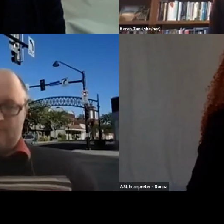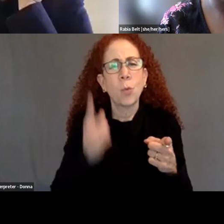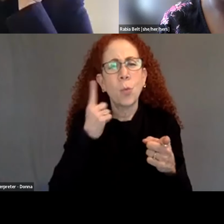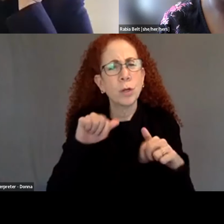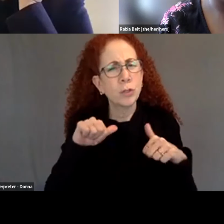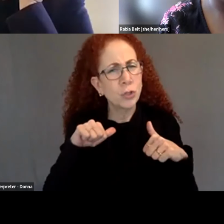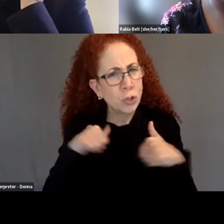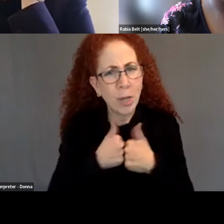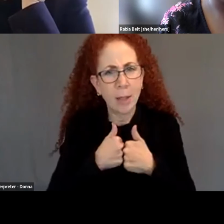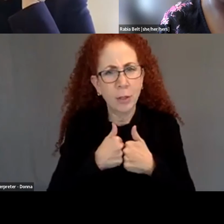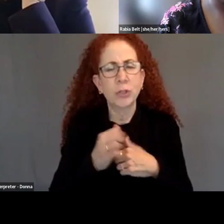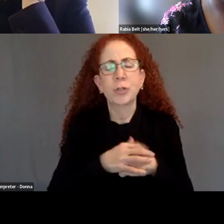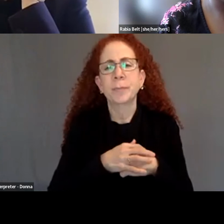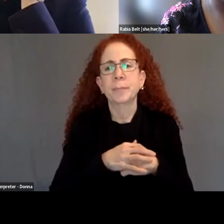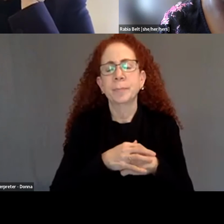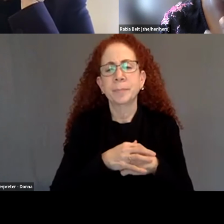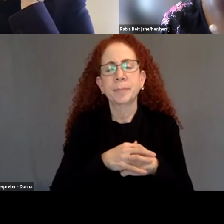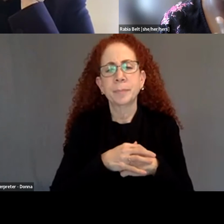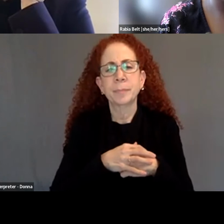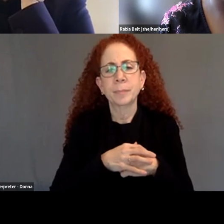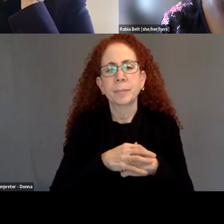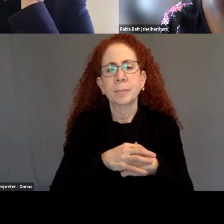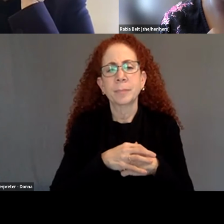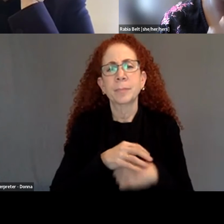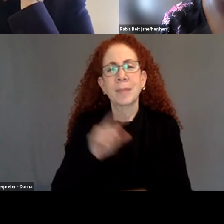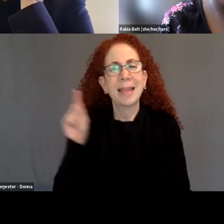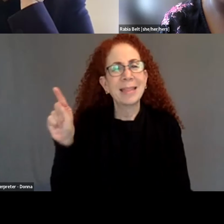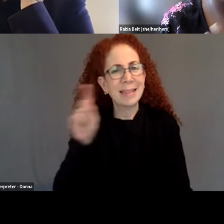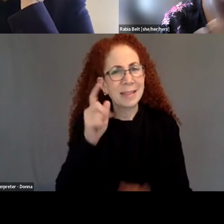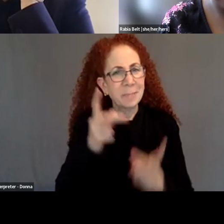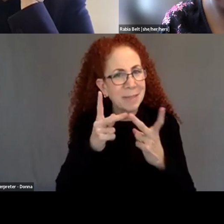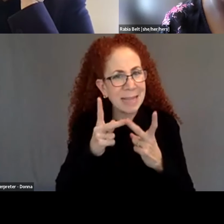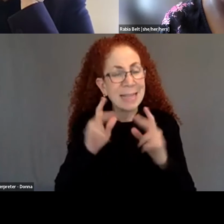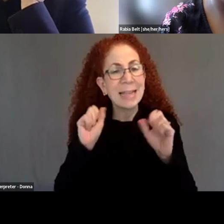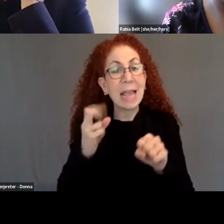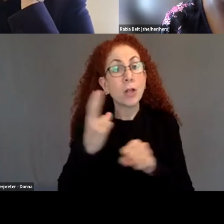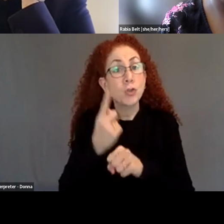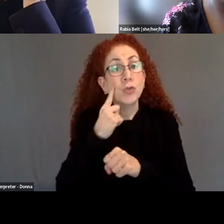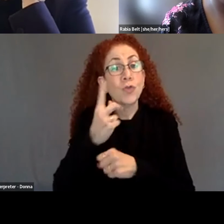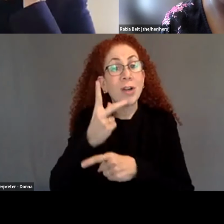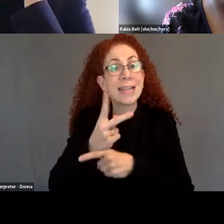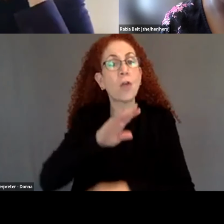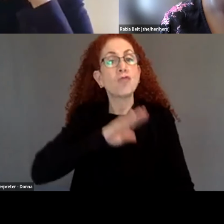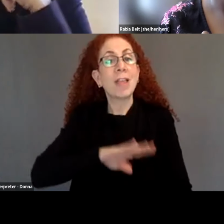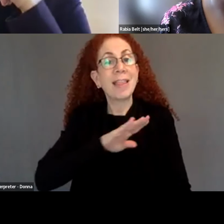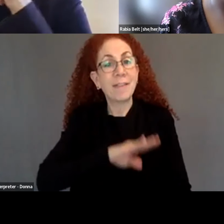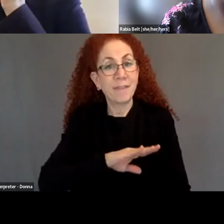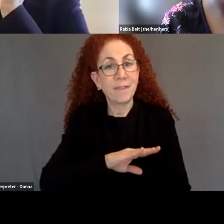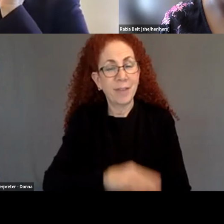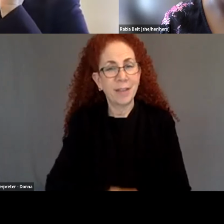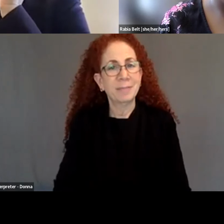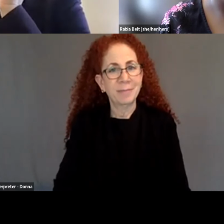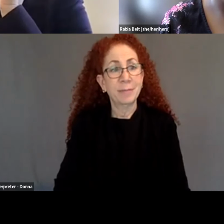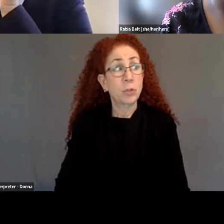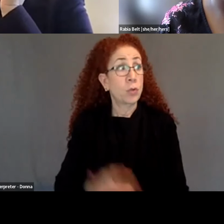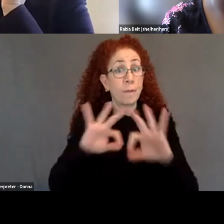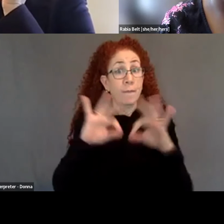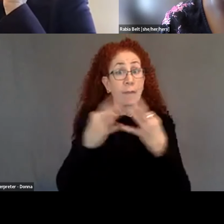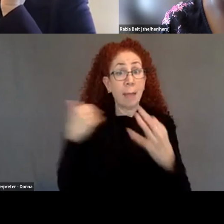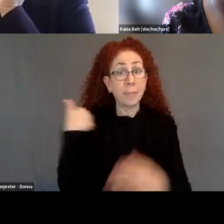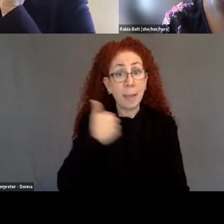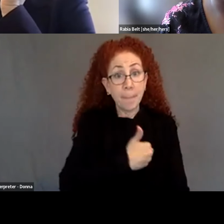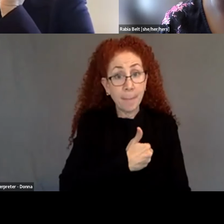these places is that they can be used for care relief, right? So that family members use